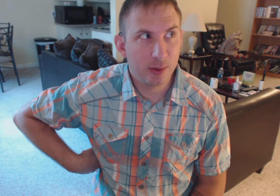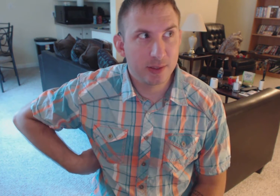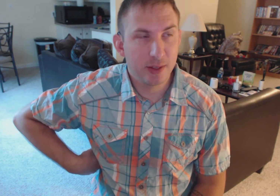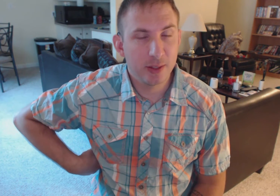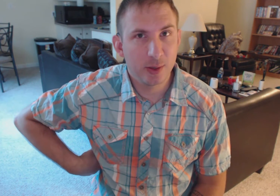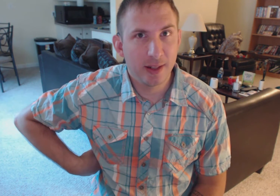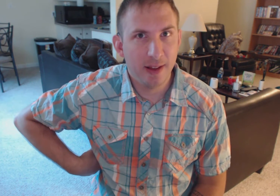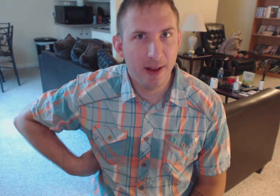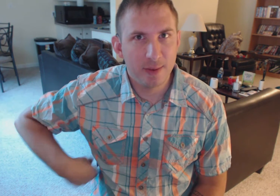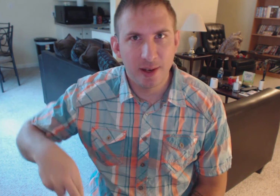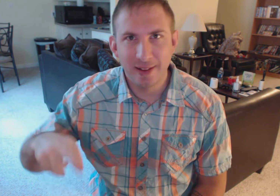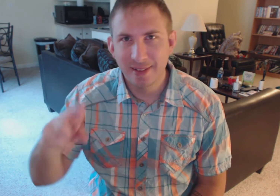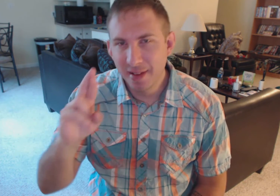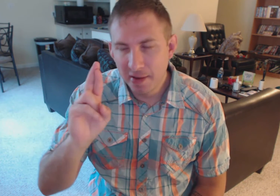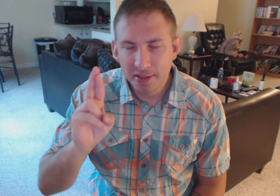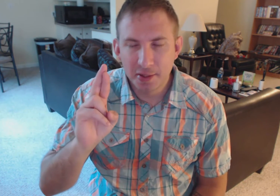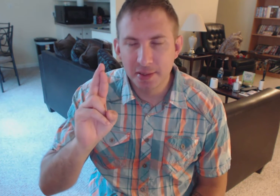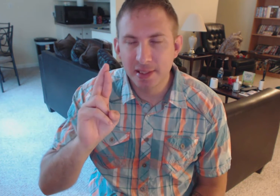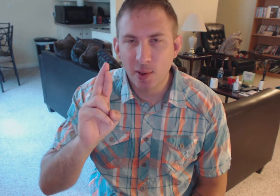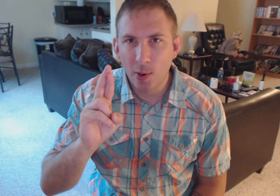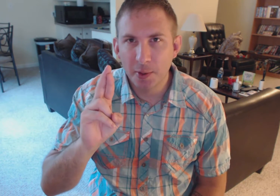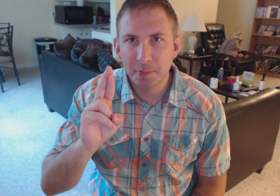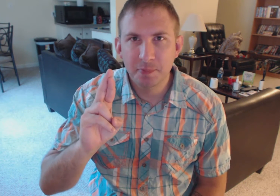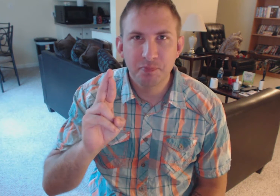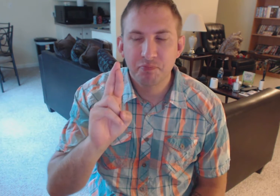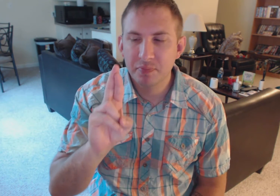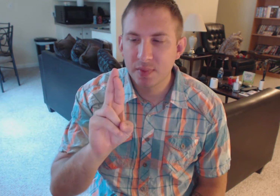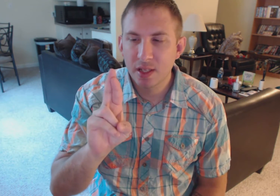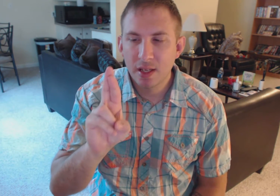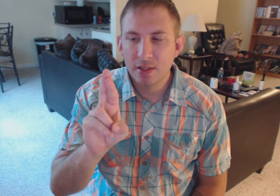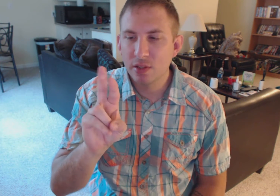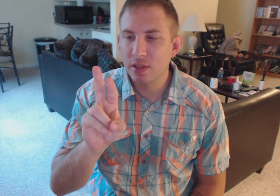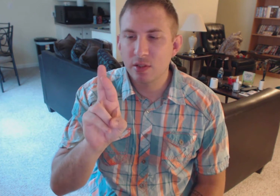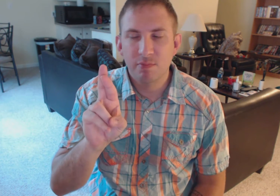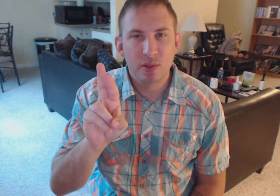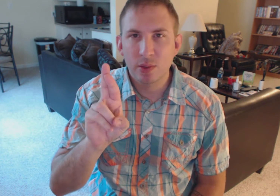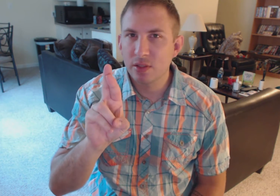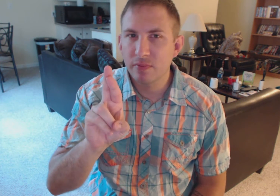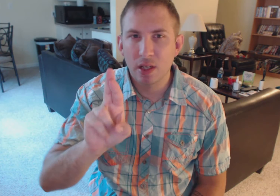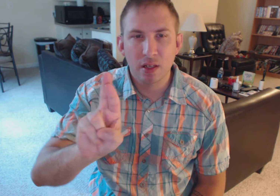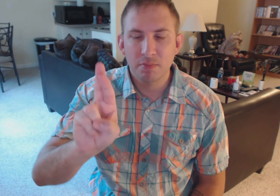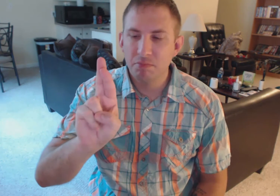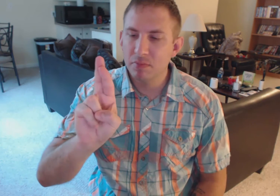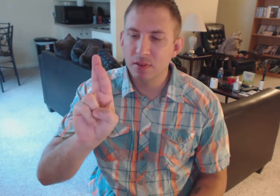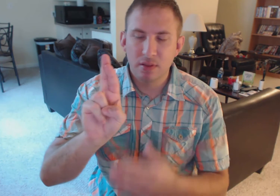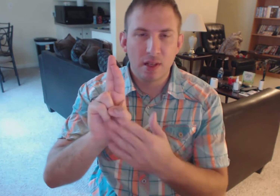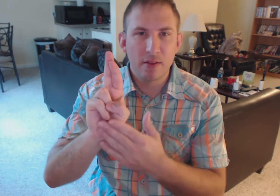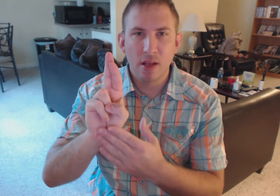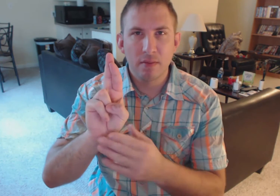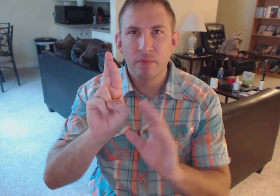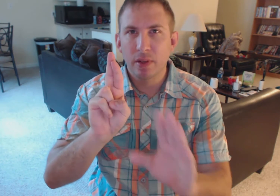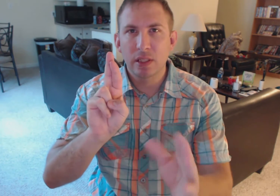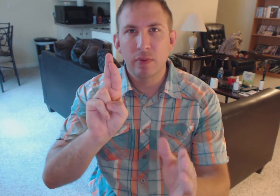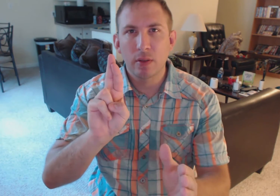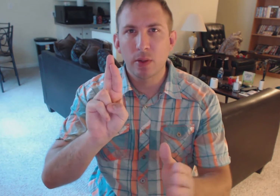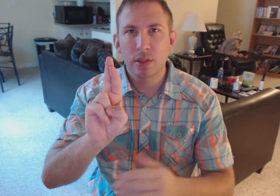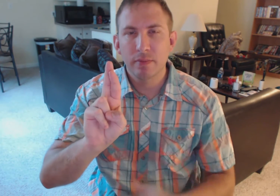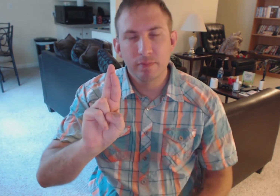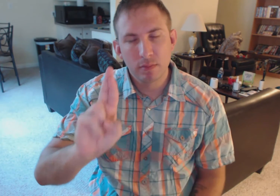cross finger, you're alive, right? So it is R. Just twist your finger like that, face front of person.